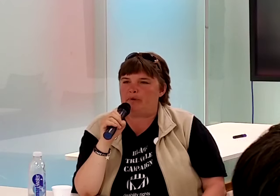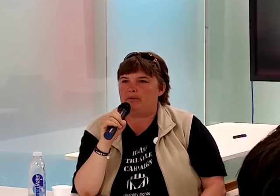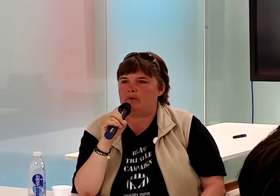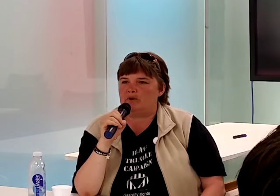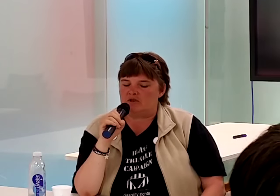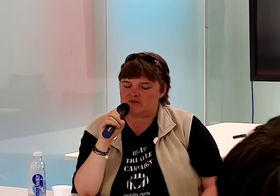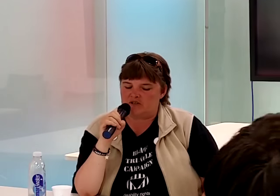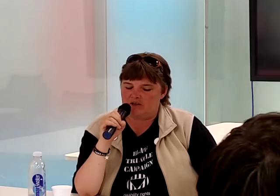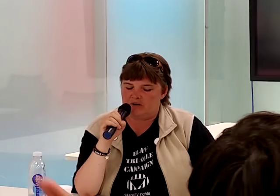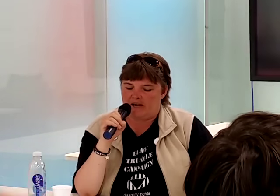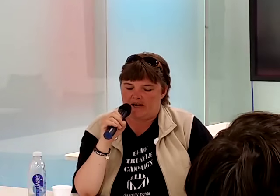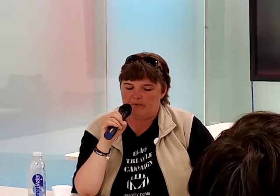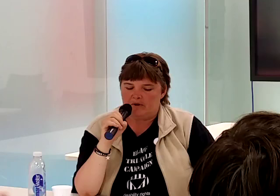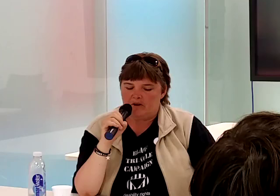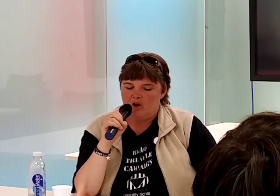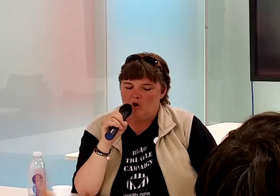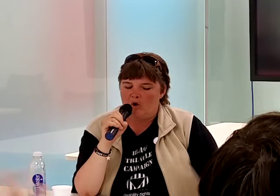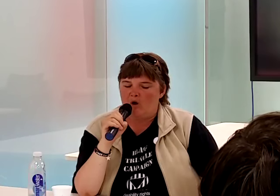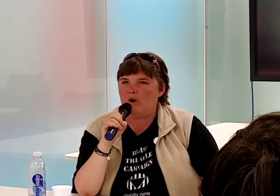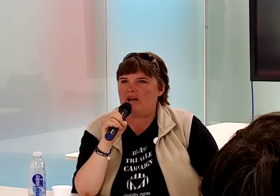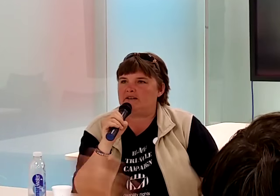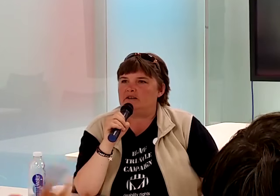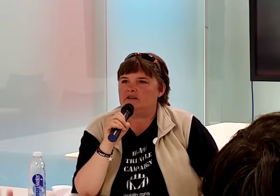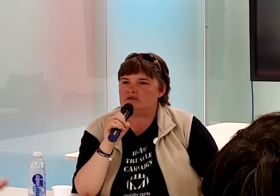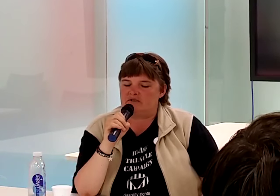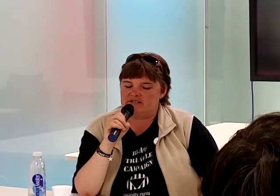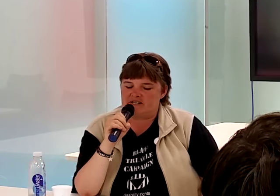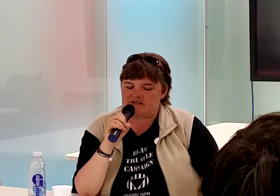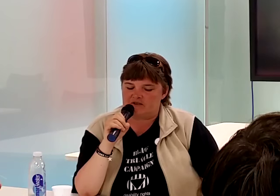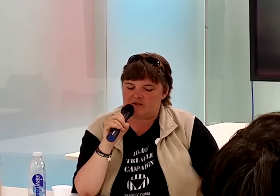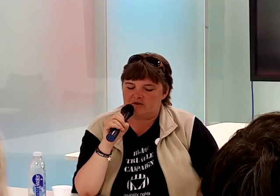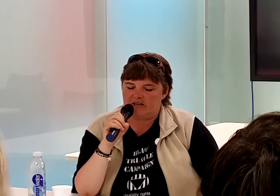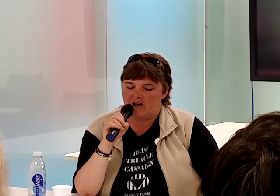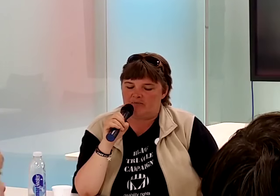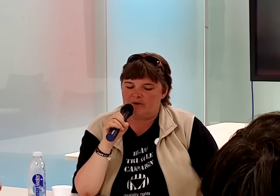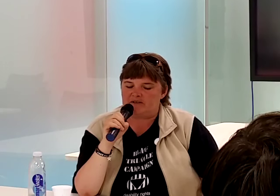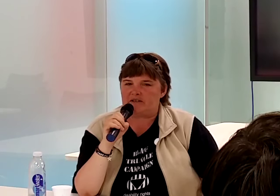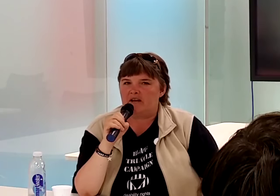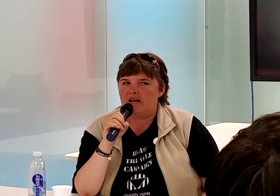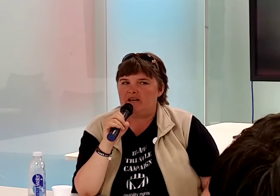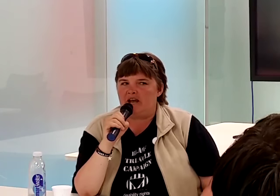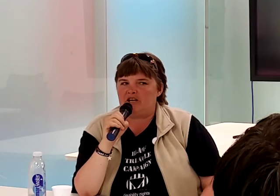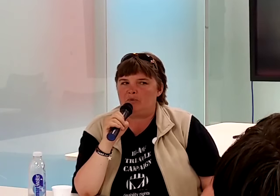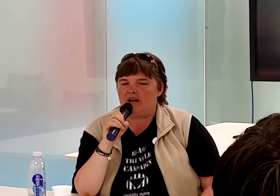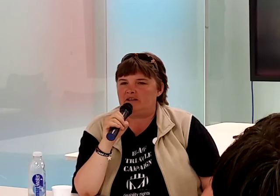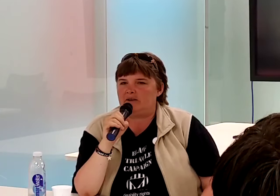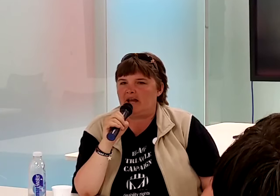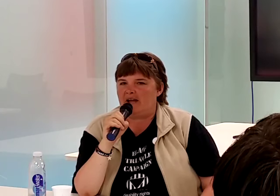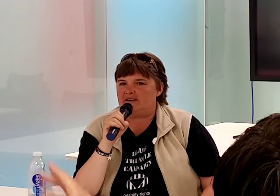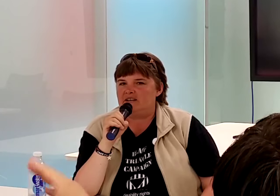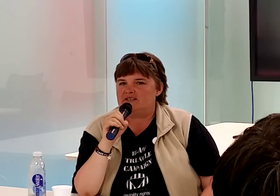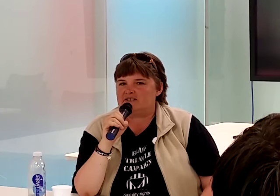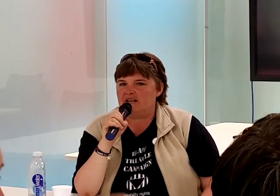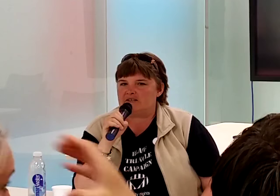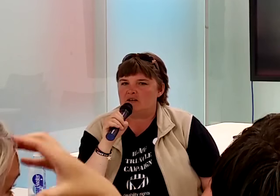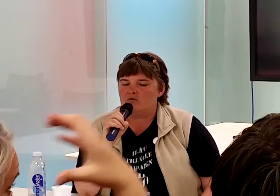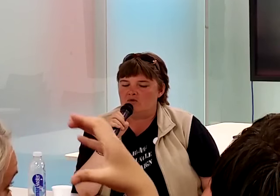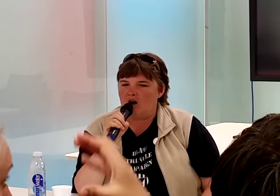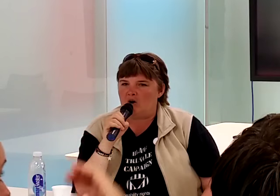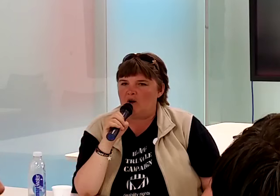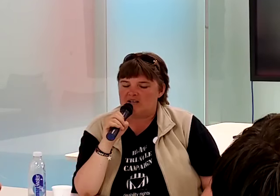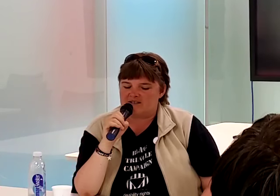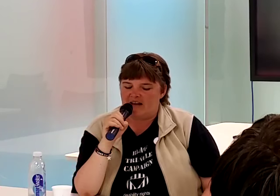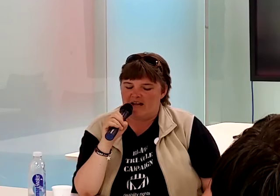and disabled people across the UK who are willing to resist the Tory government in any way you can.